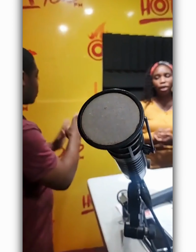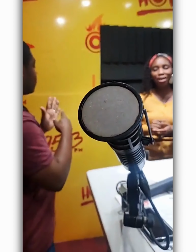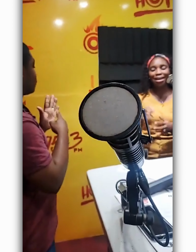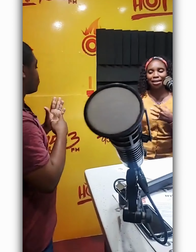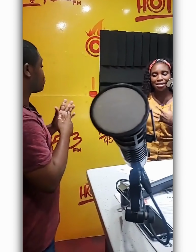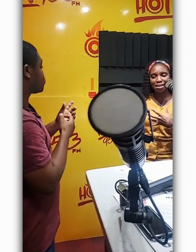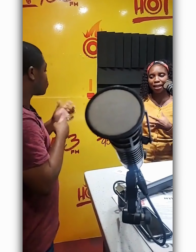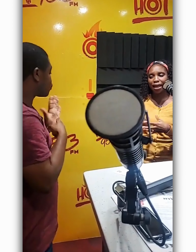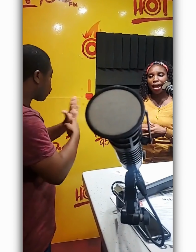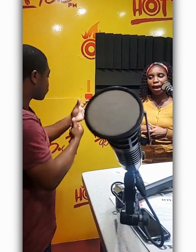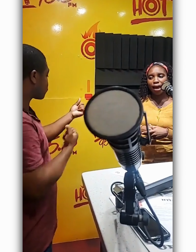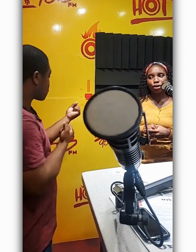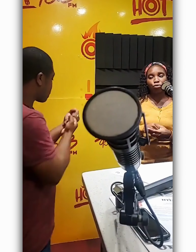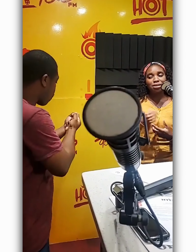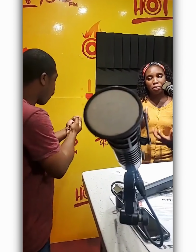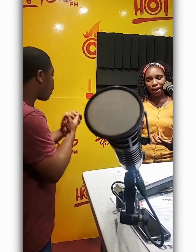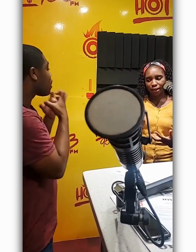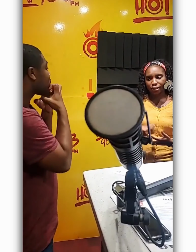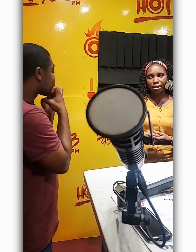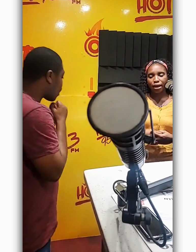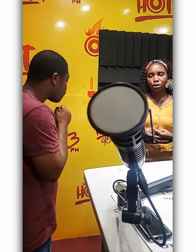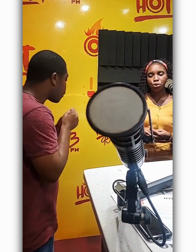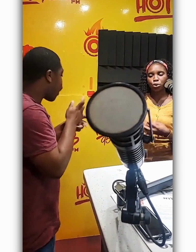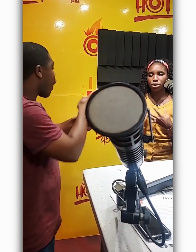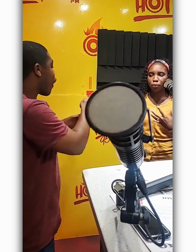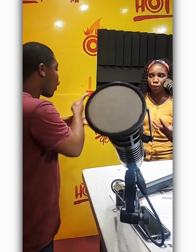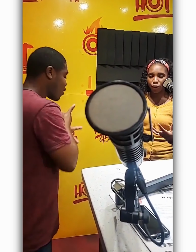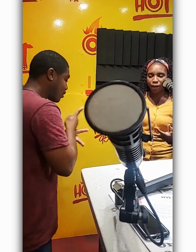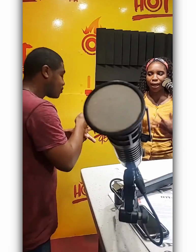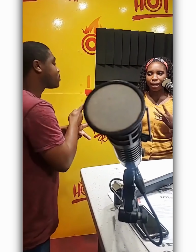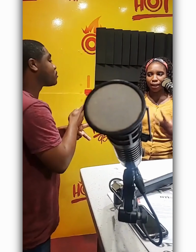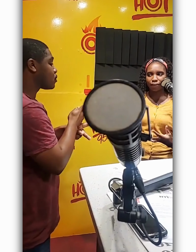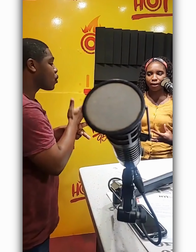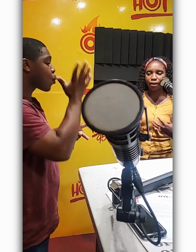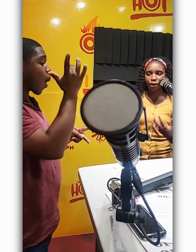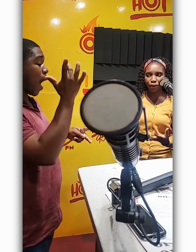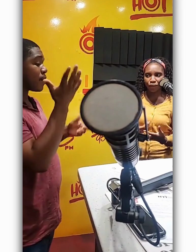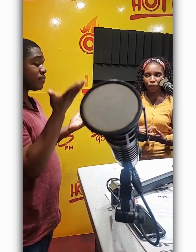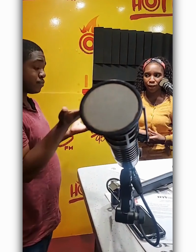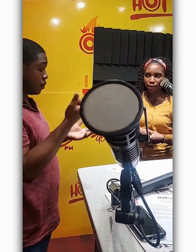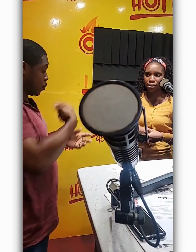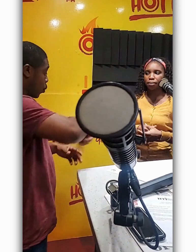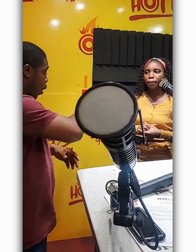hearing can see and respect us and show support and love and care for us.